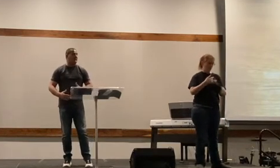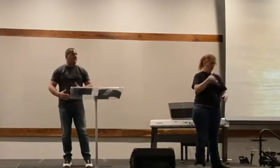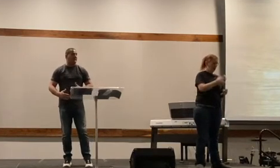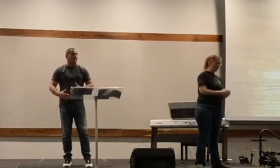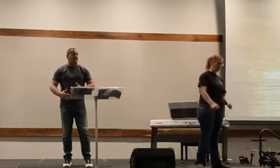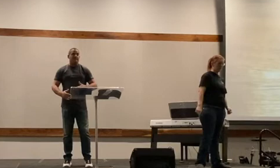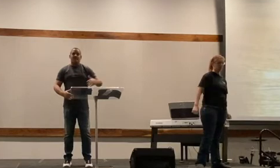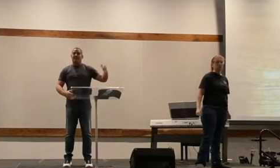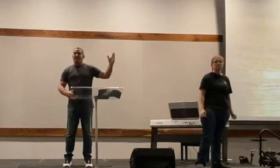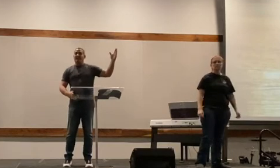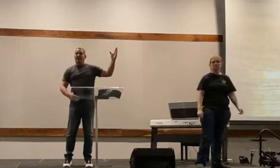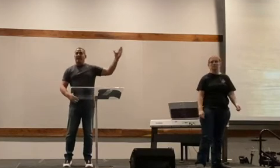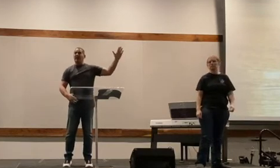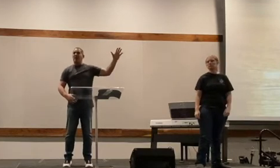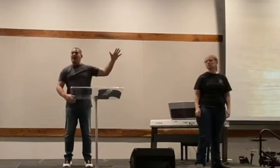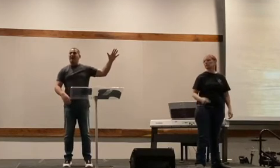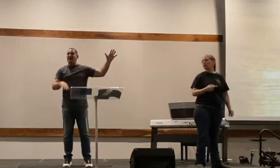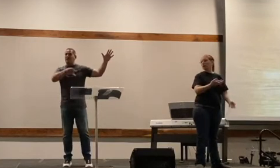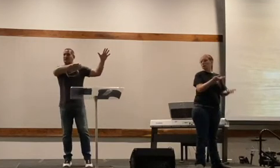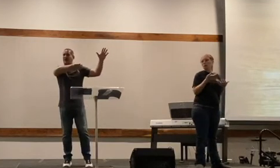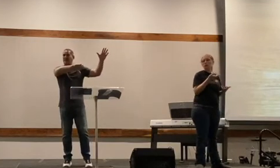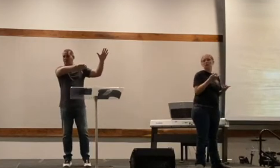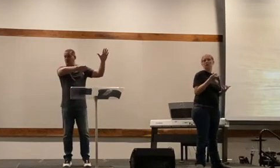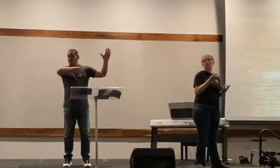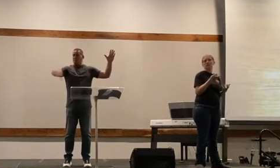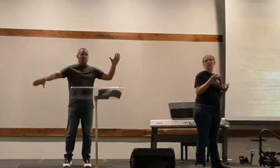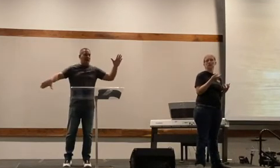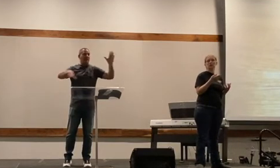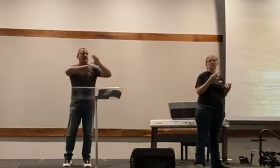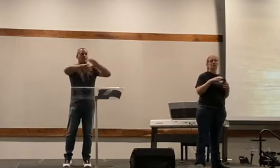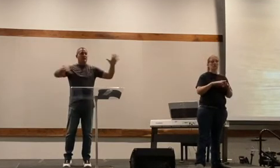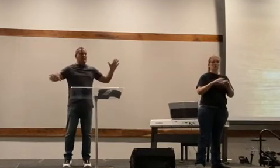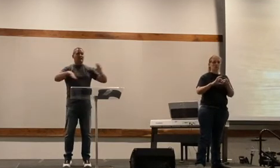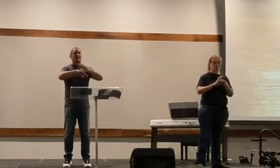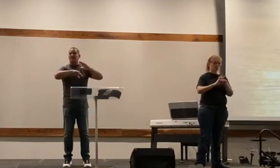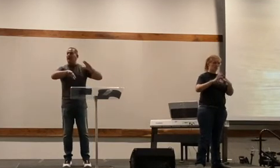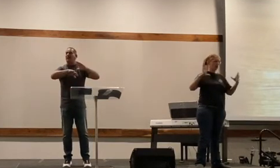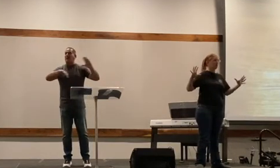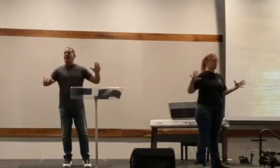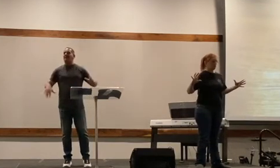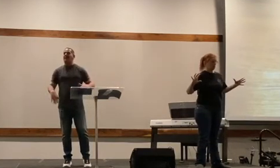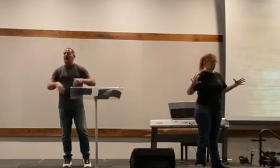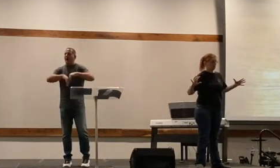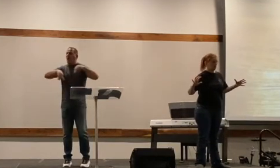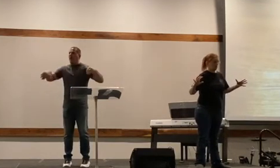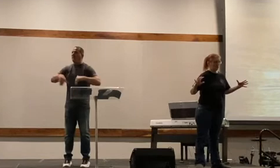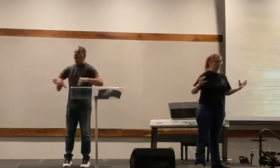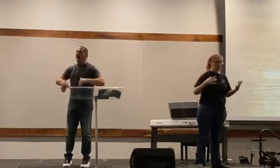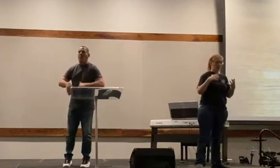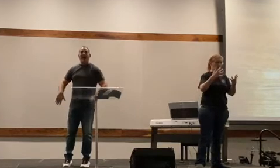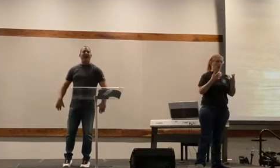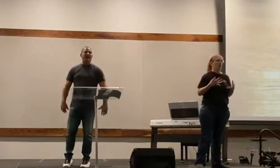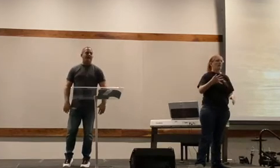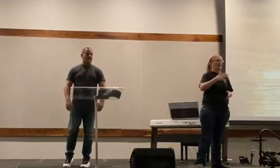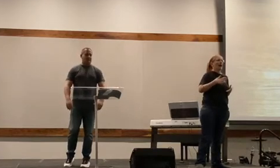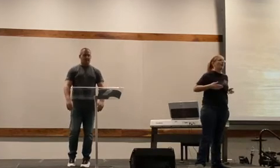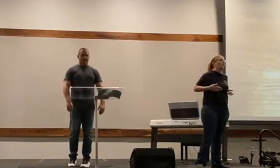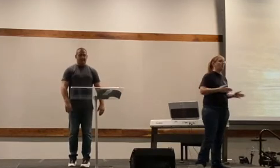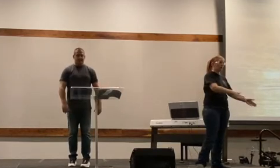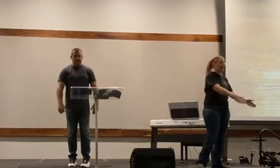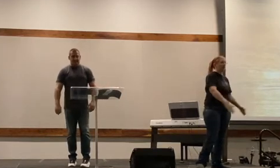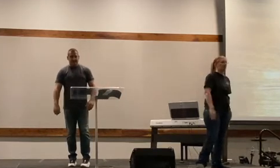saying? And he wanted it. He was trying to break tradition, trying to break things. I want my way.